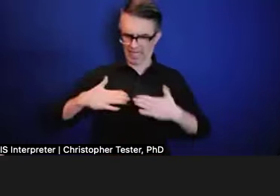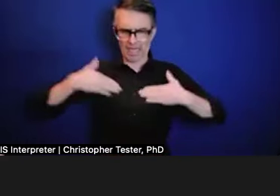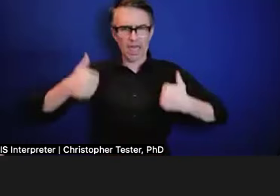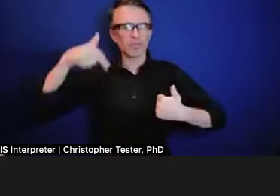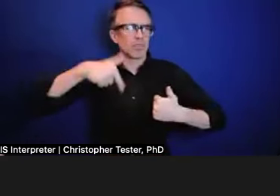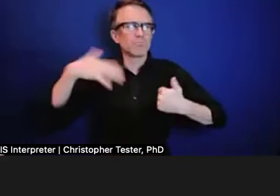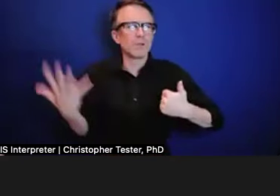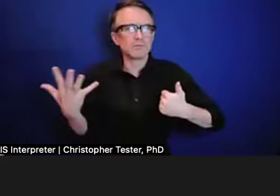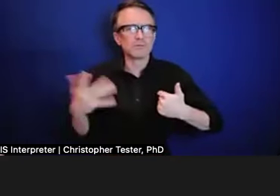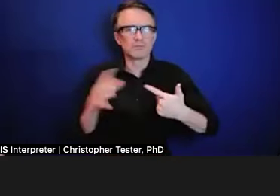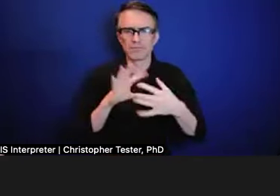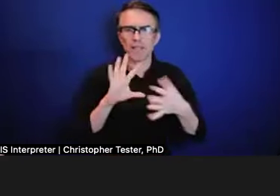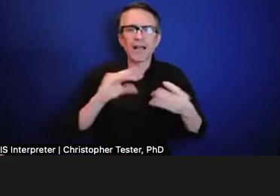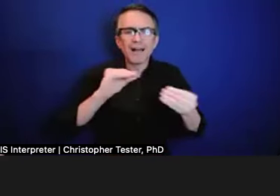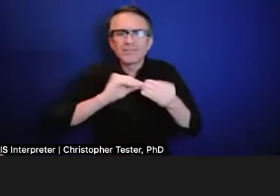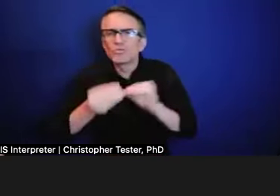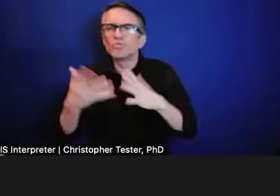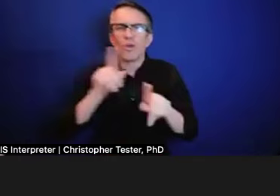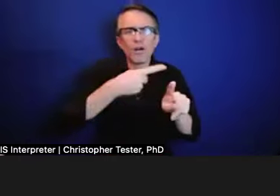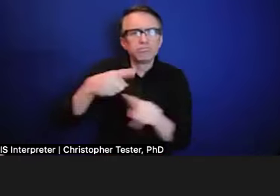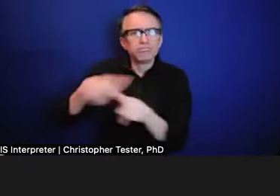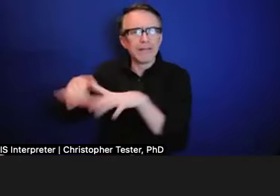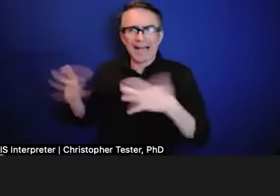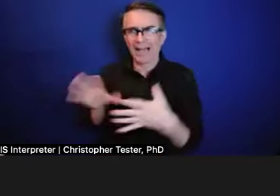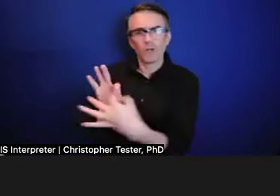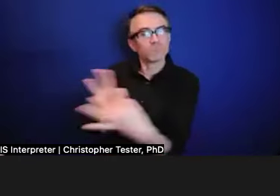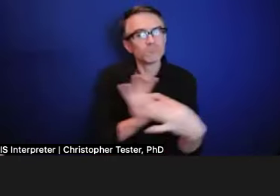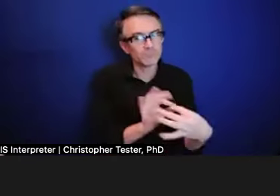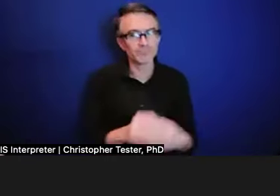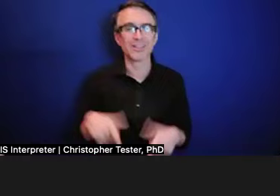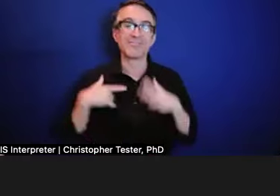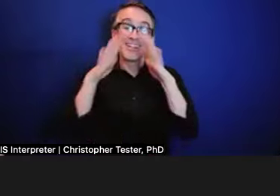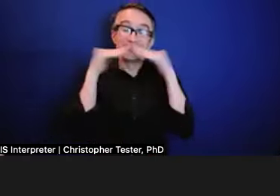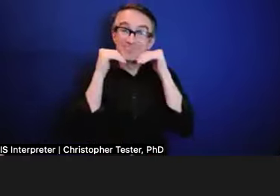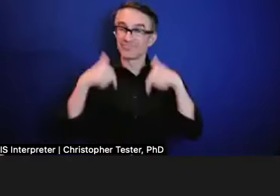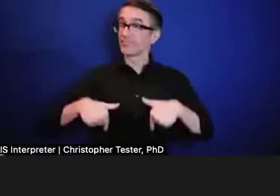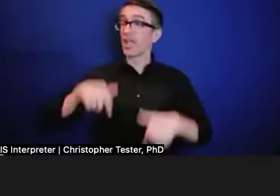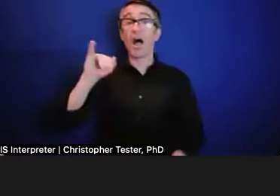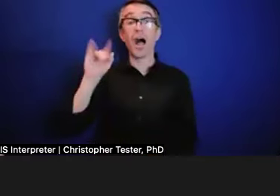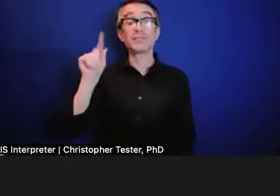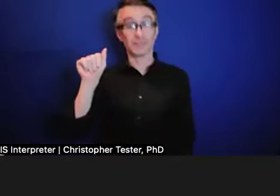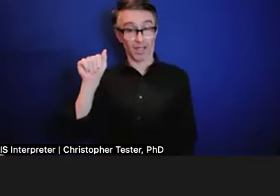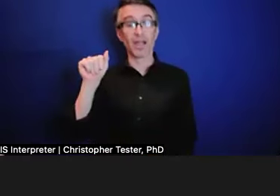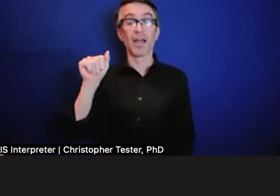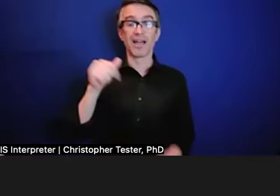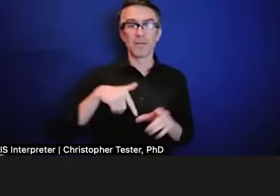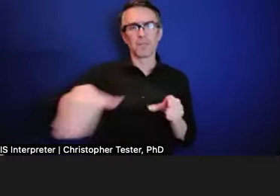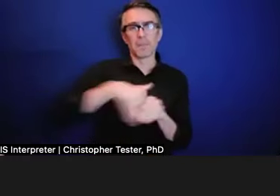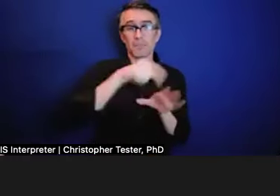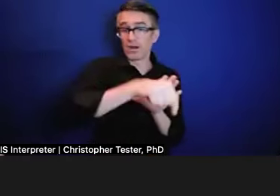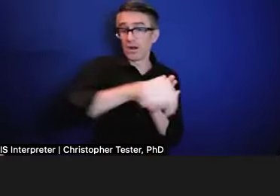be co-chairing the work stream 1 on building leadership on health equity among persons with